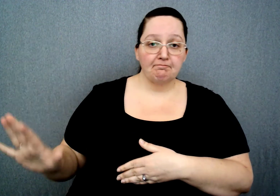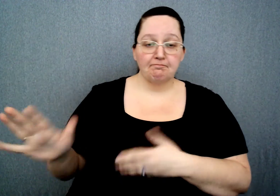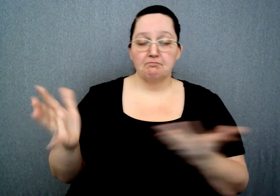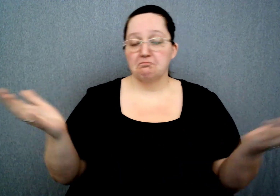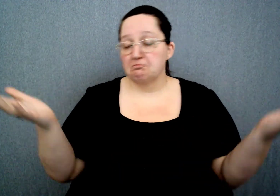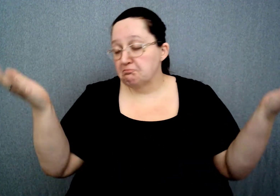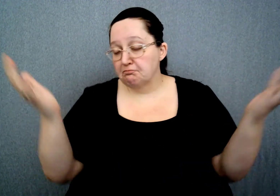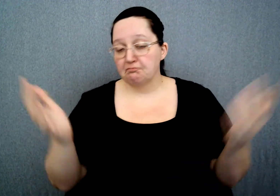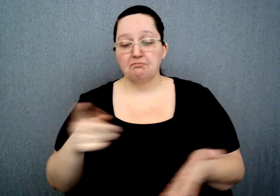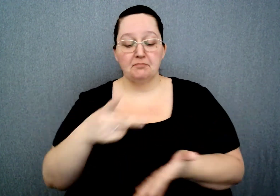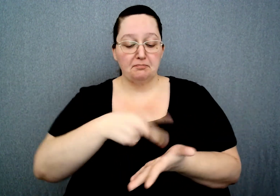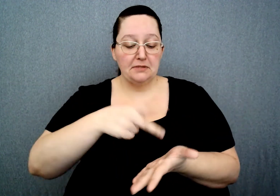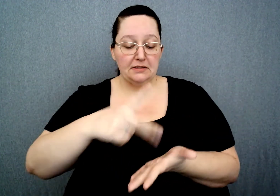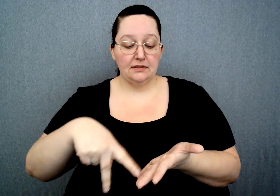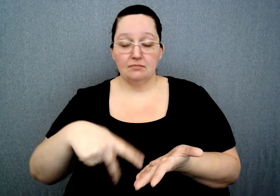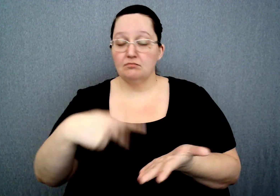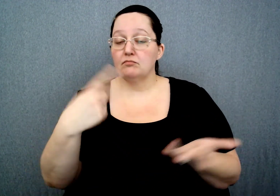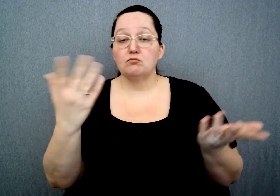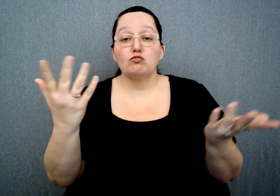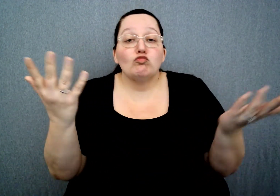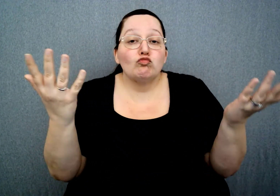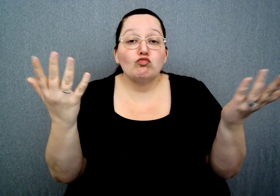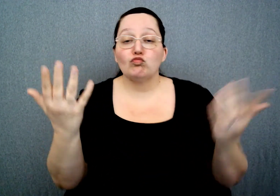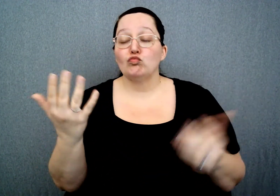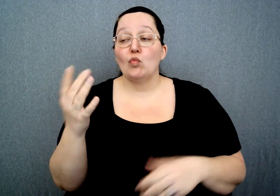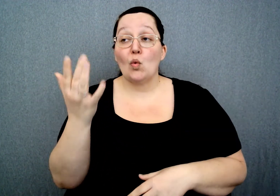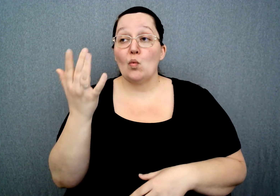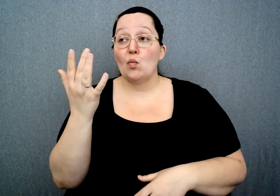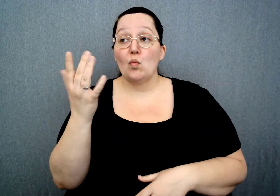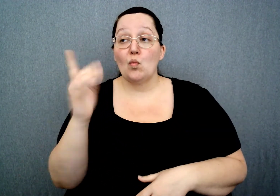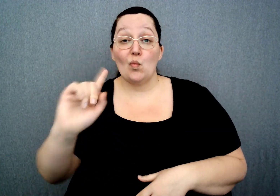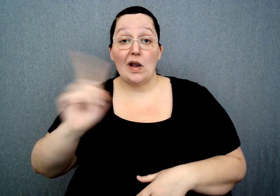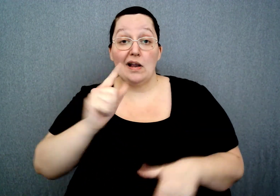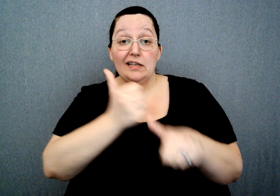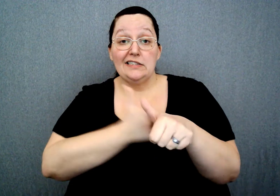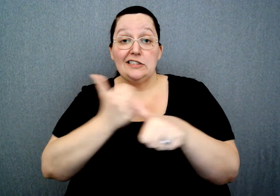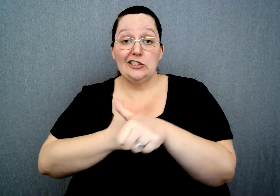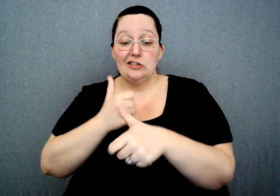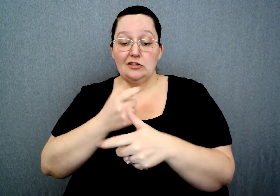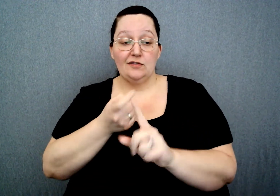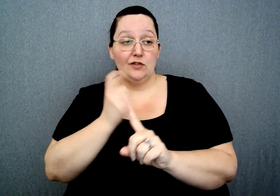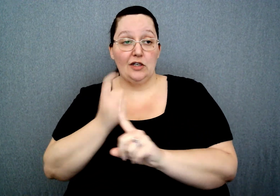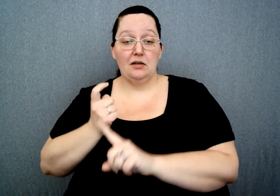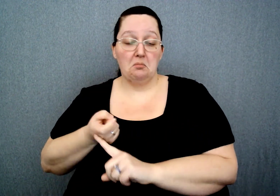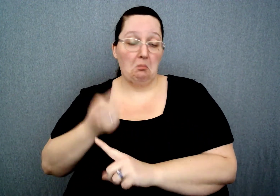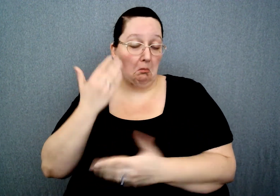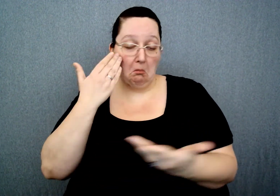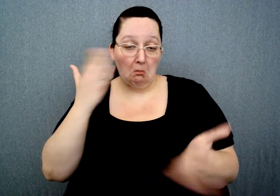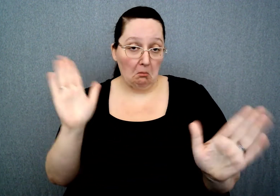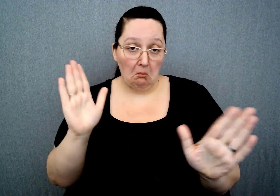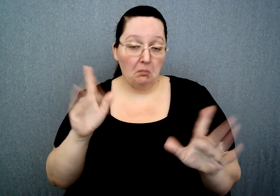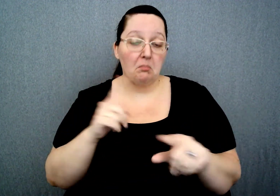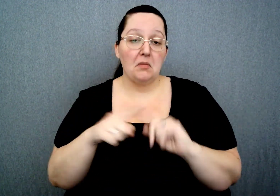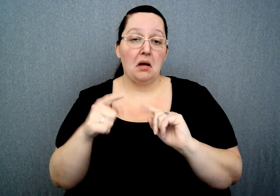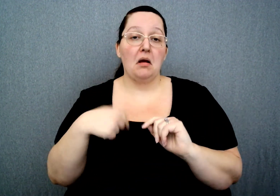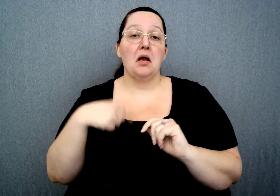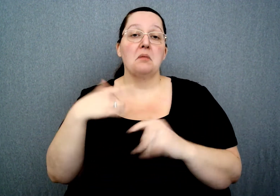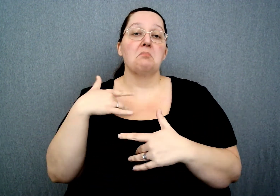this bent open B is more of an East Coast, New York style. Where this pizza's from and these signs are,